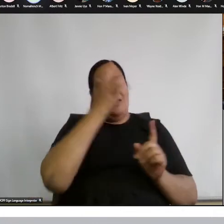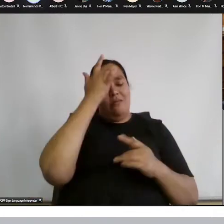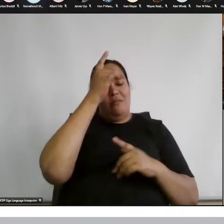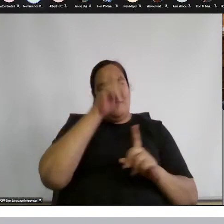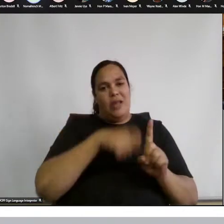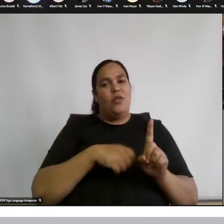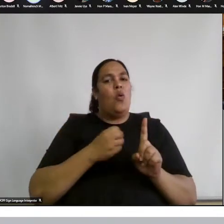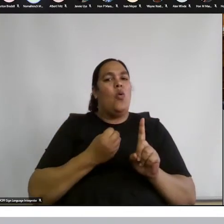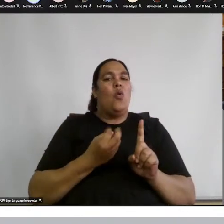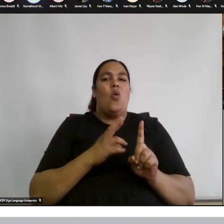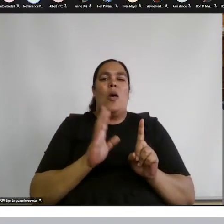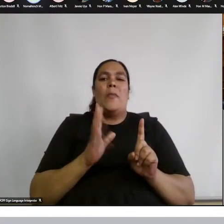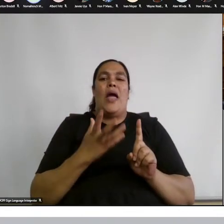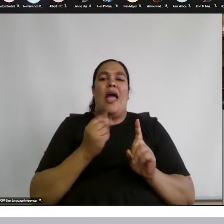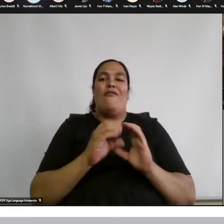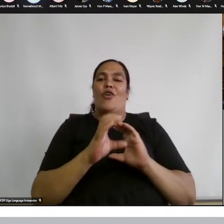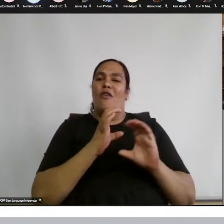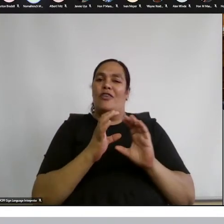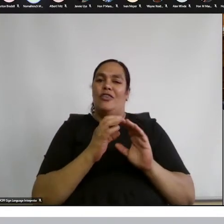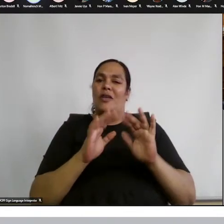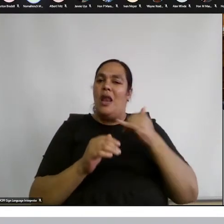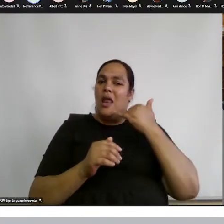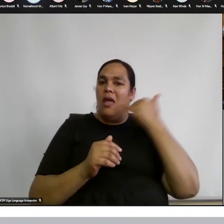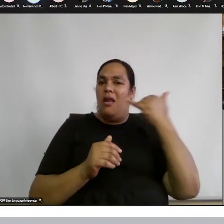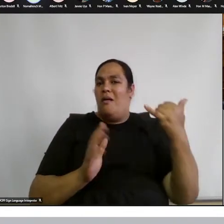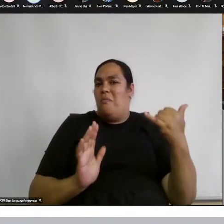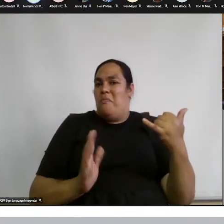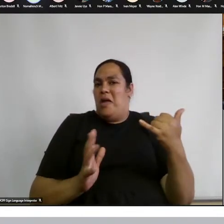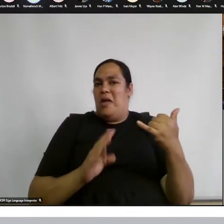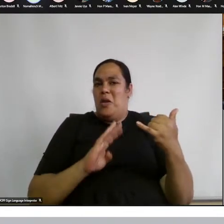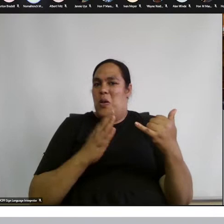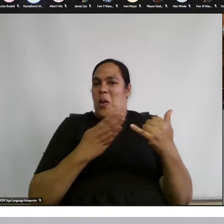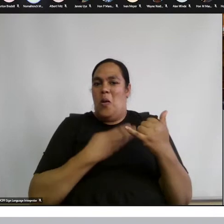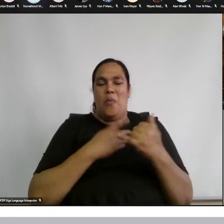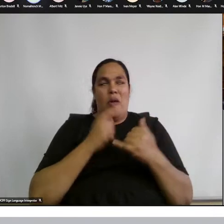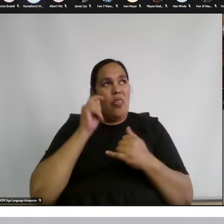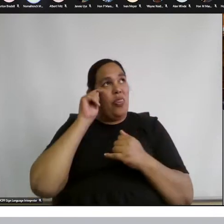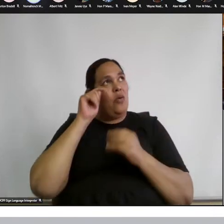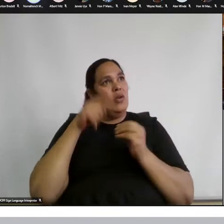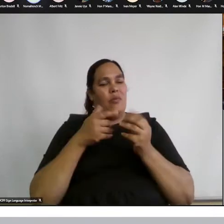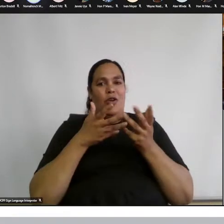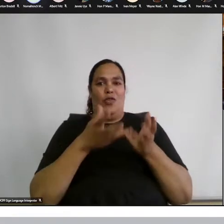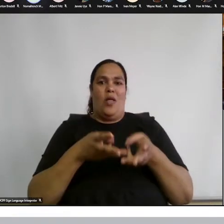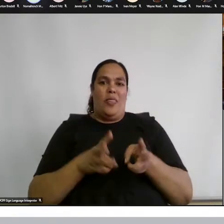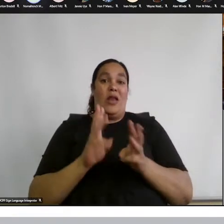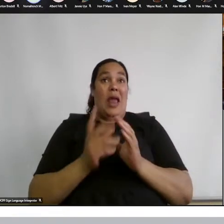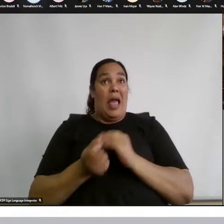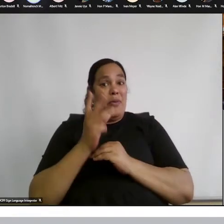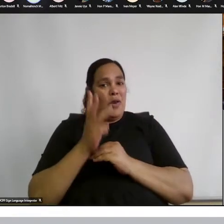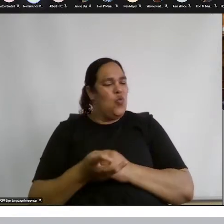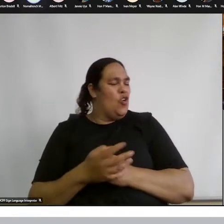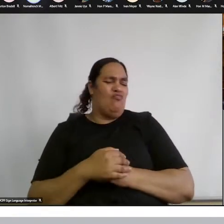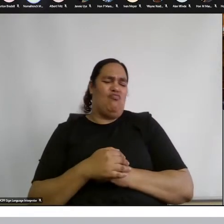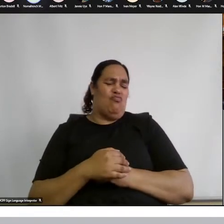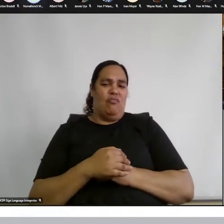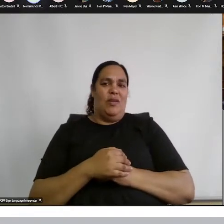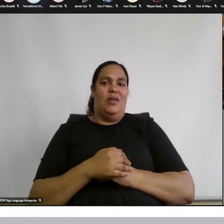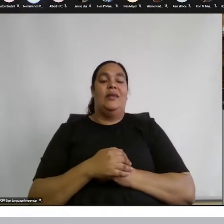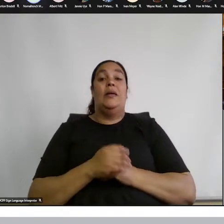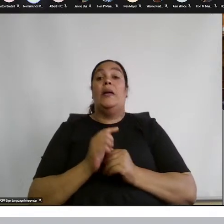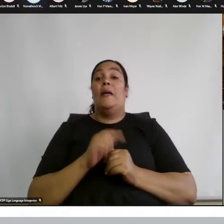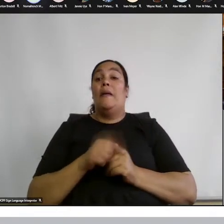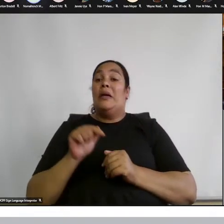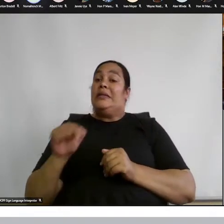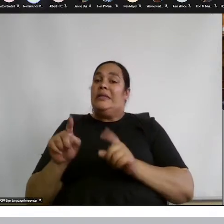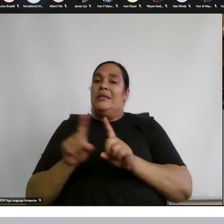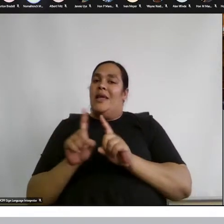even just having a conversation over the phone. No one would have thought that could ever happen. The good part